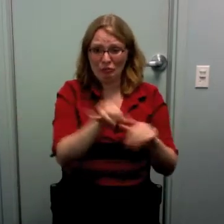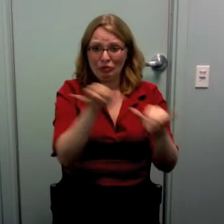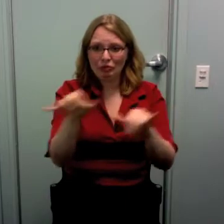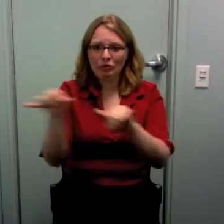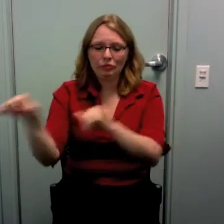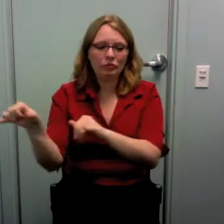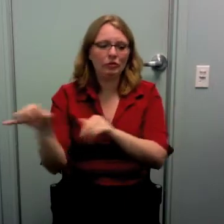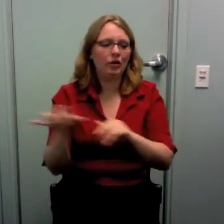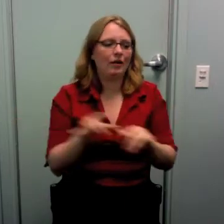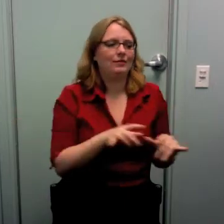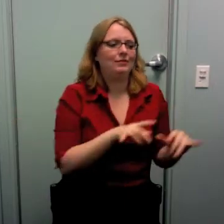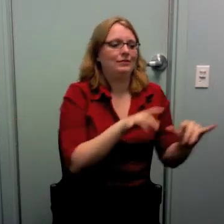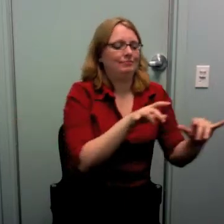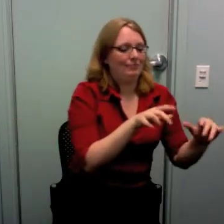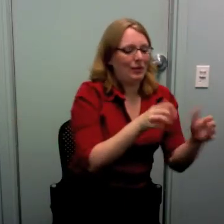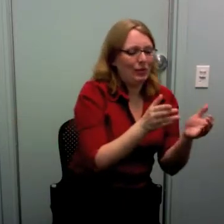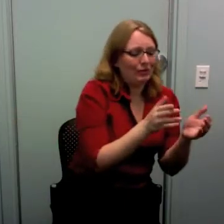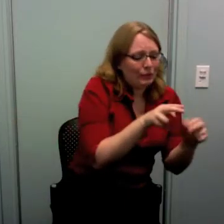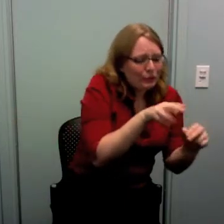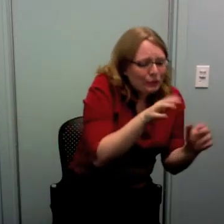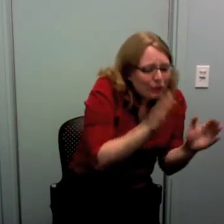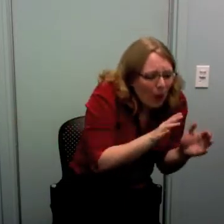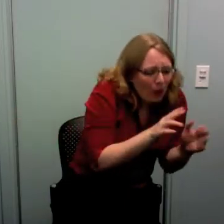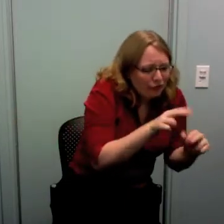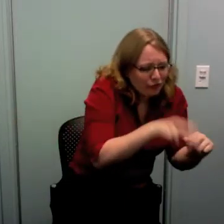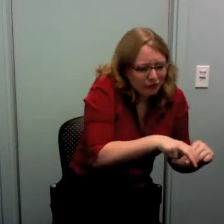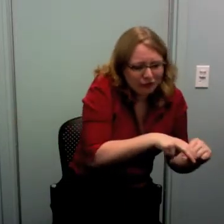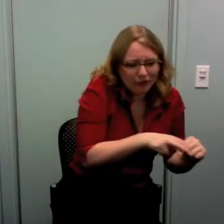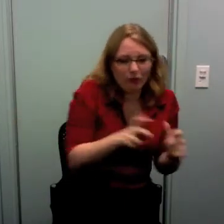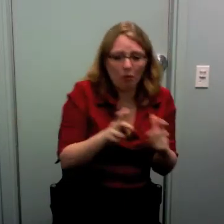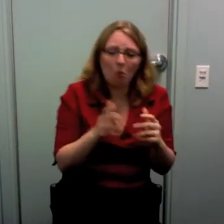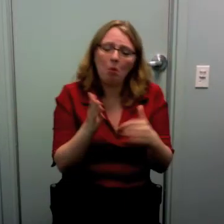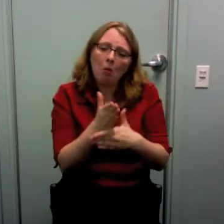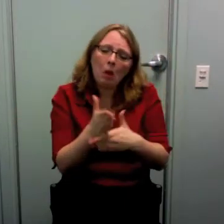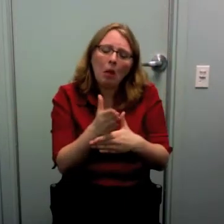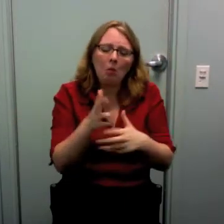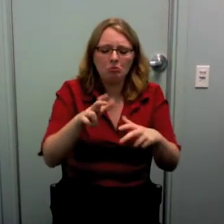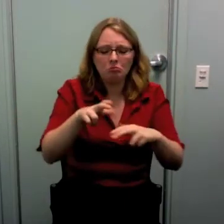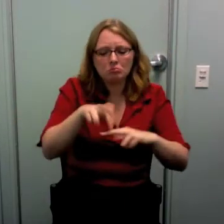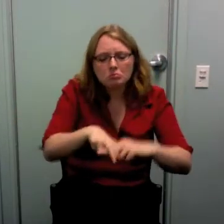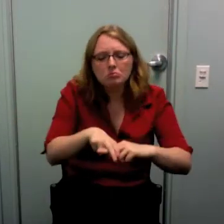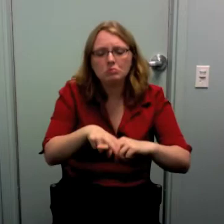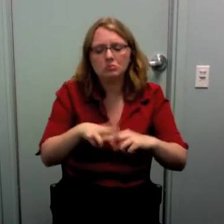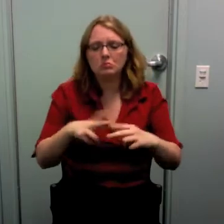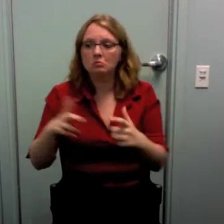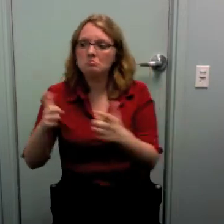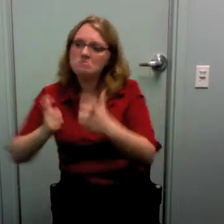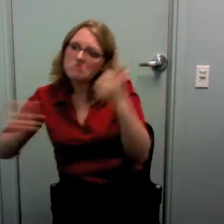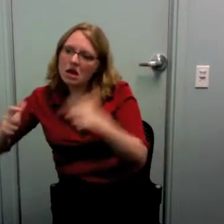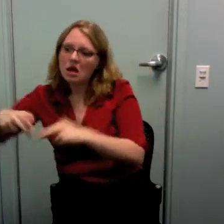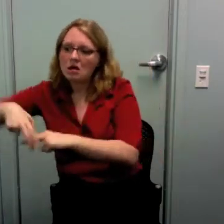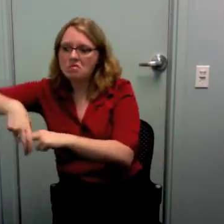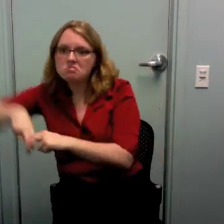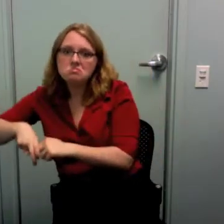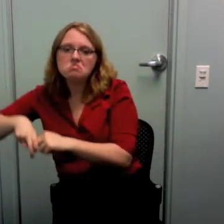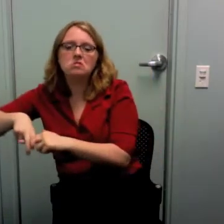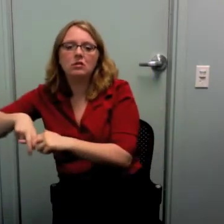middle bear, and a great chair for the great huge bear. And they each had a bed to sleep